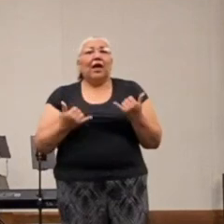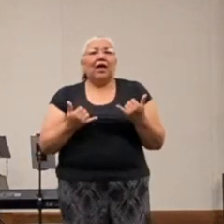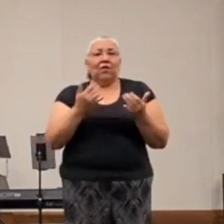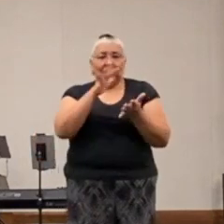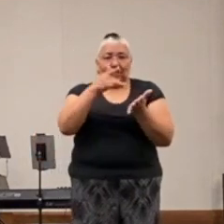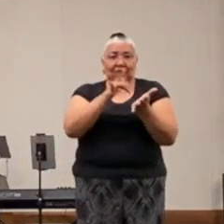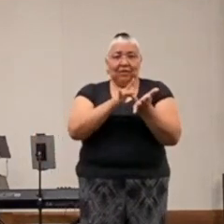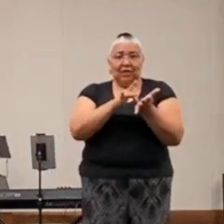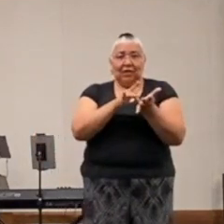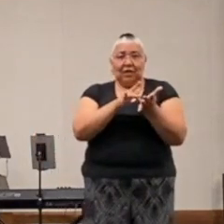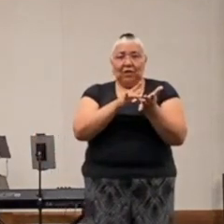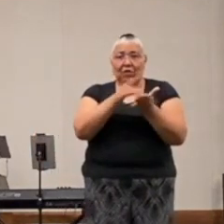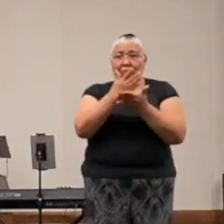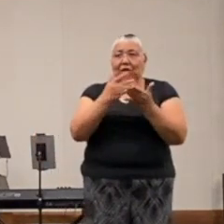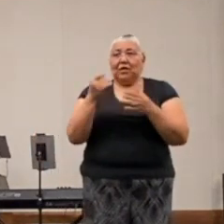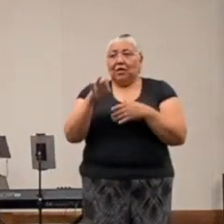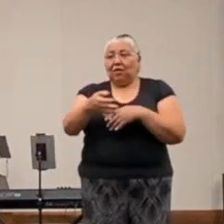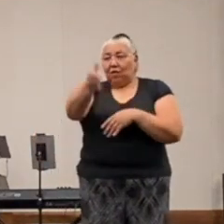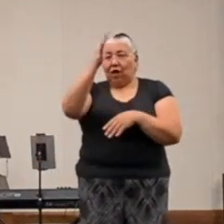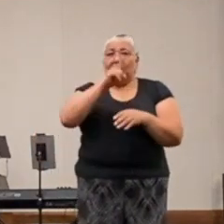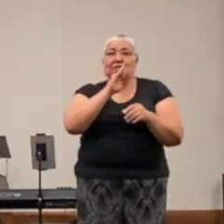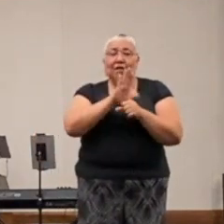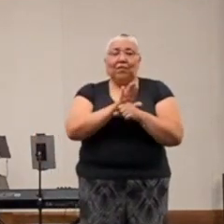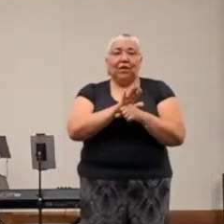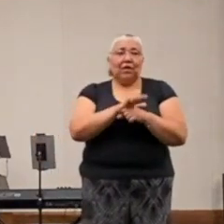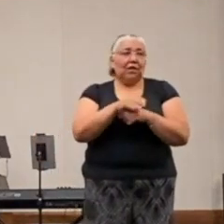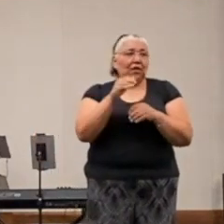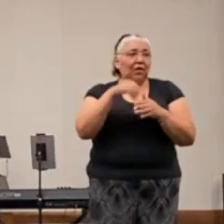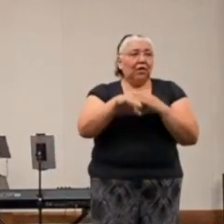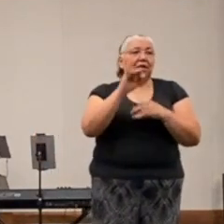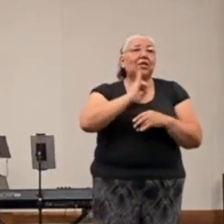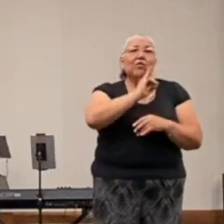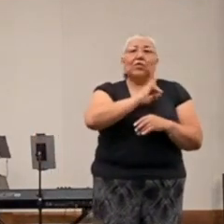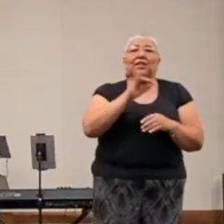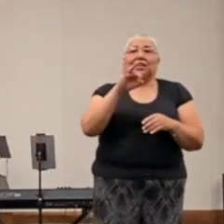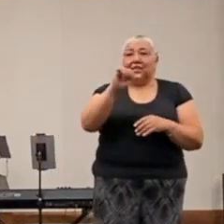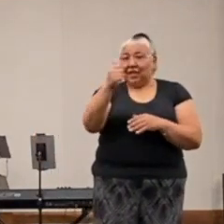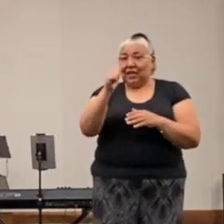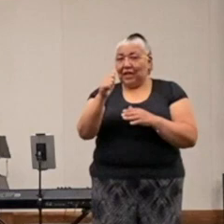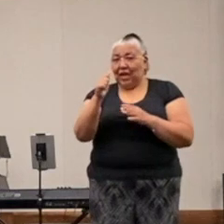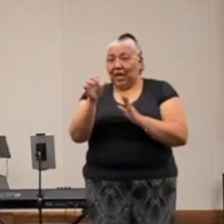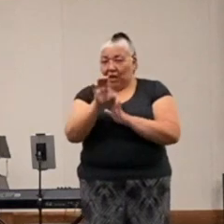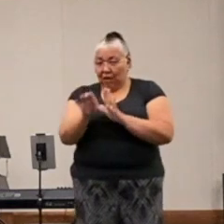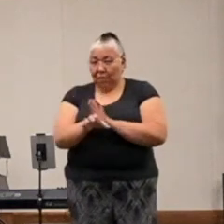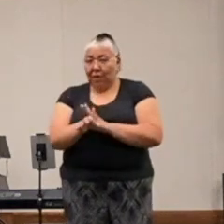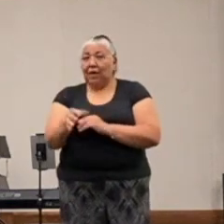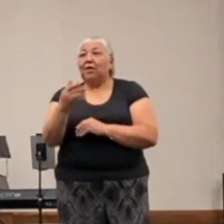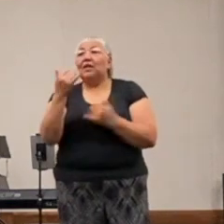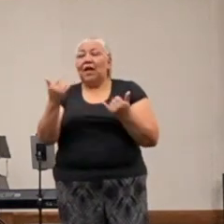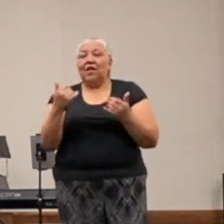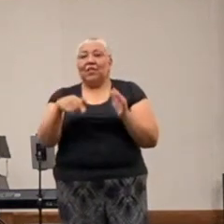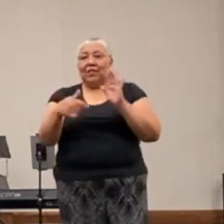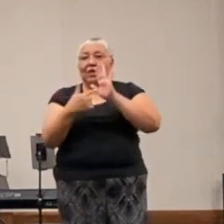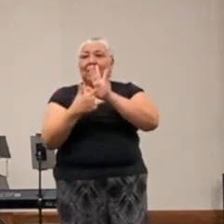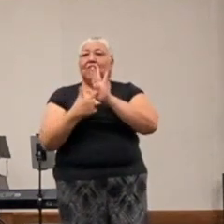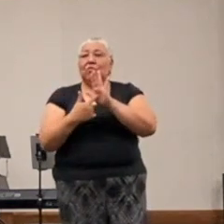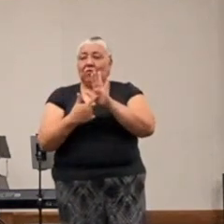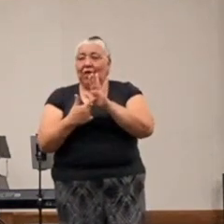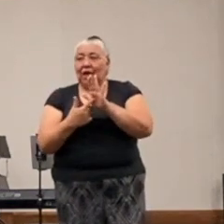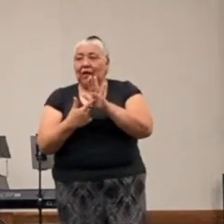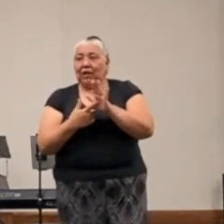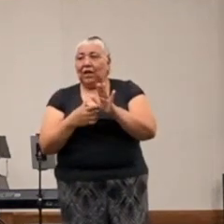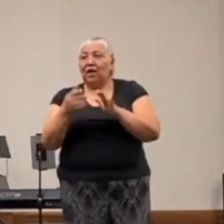centerpiece of God's covenant with Israel is what we call the Ten Commandments. They reflect and they